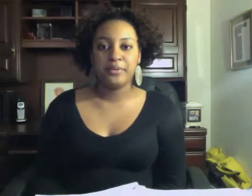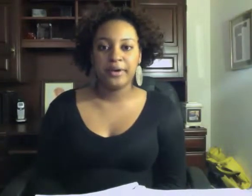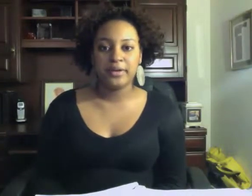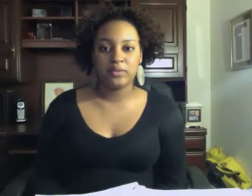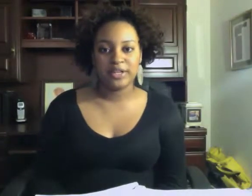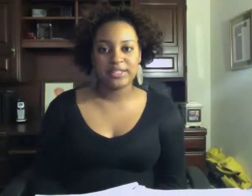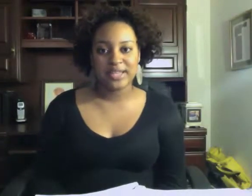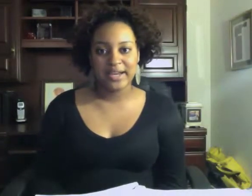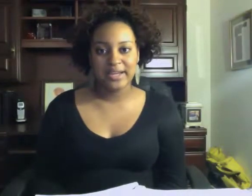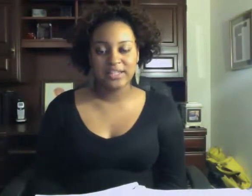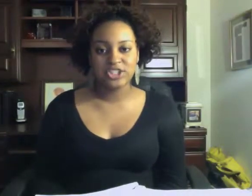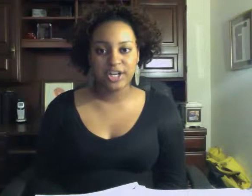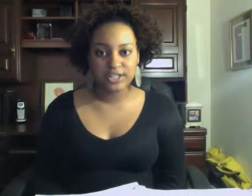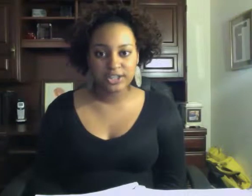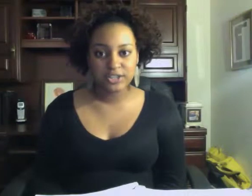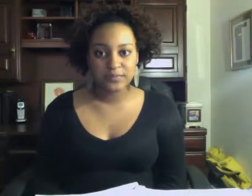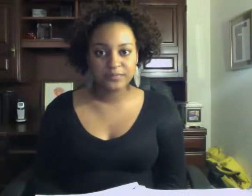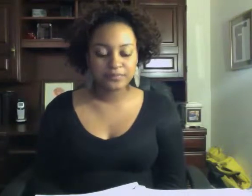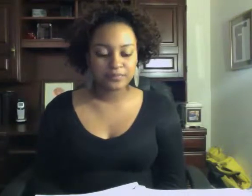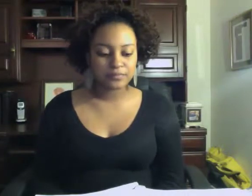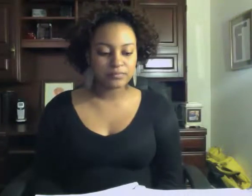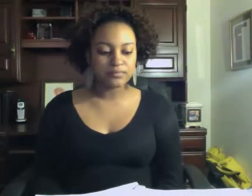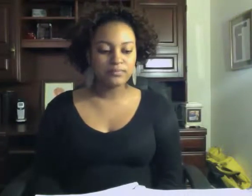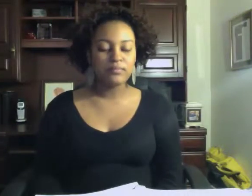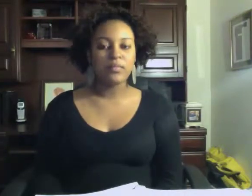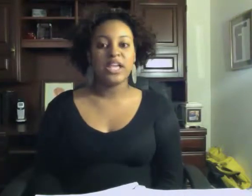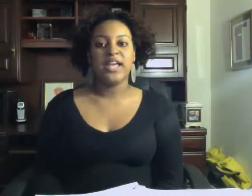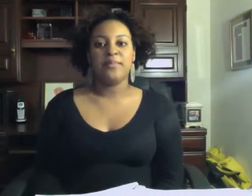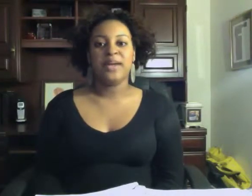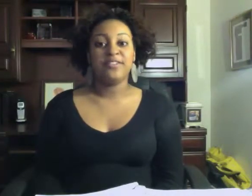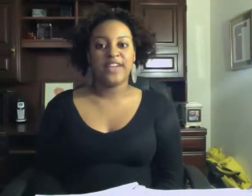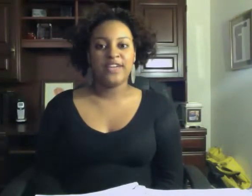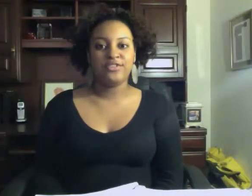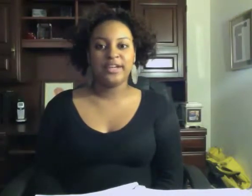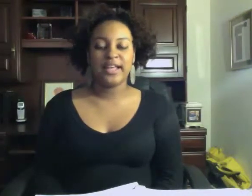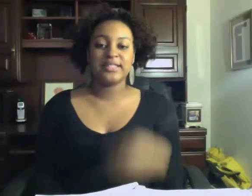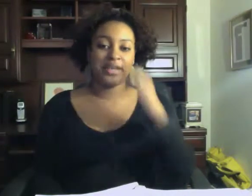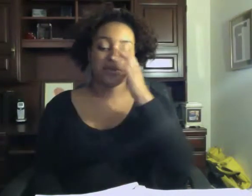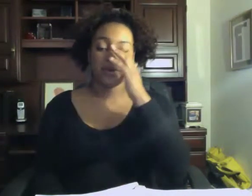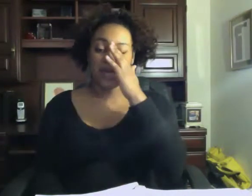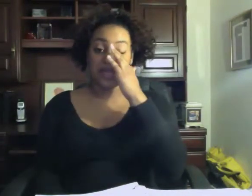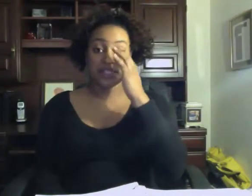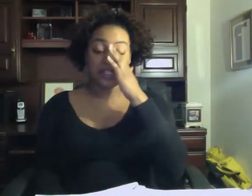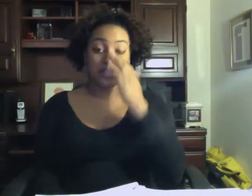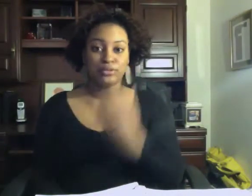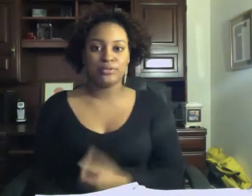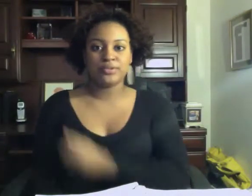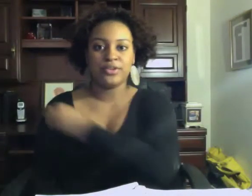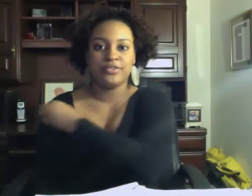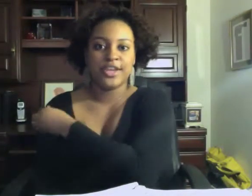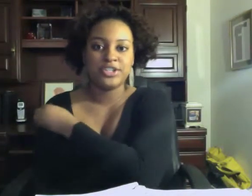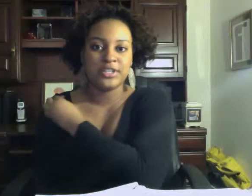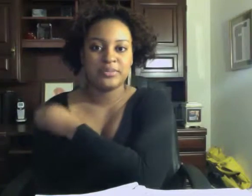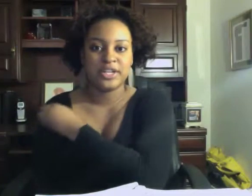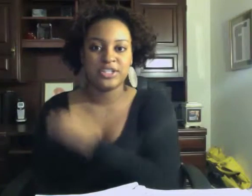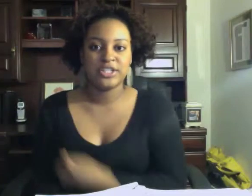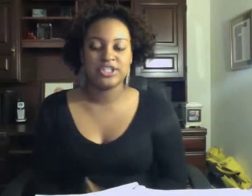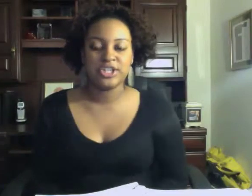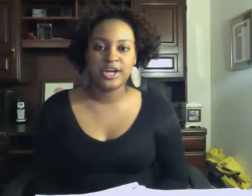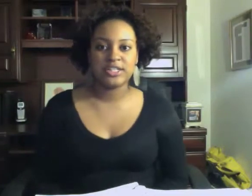important when you're signing in church. My favorite example I like to use with facial expression in church is